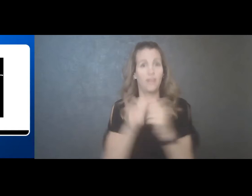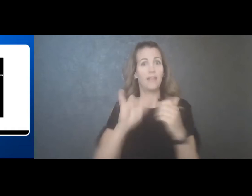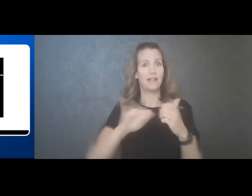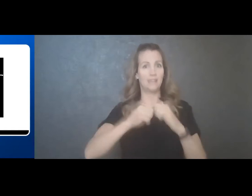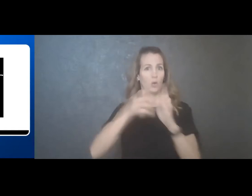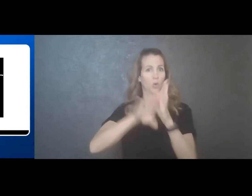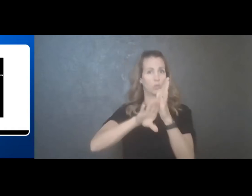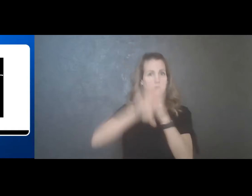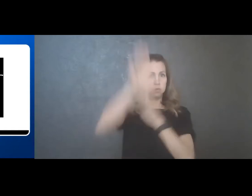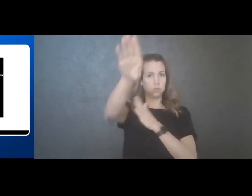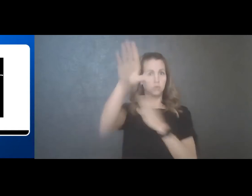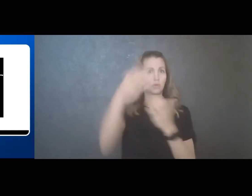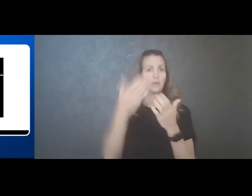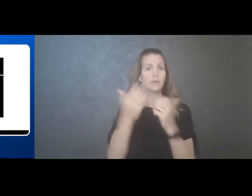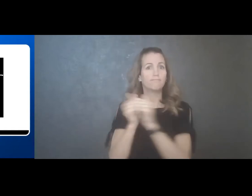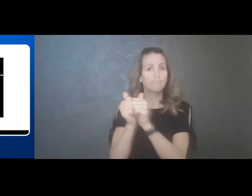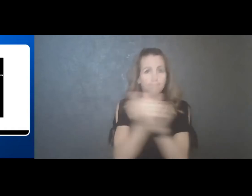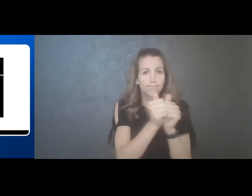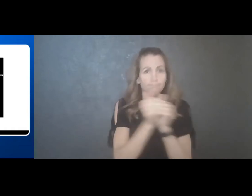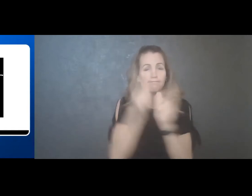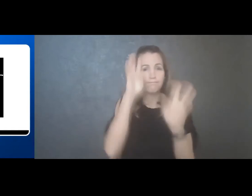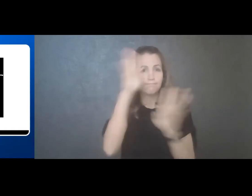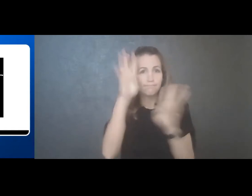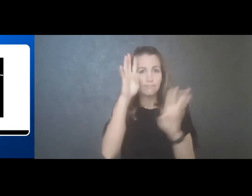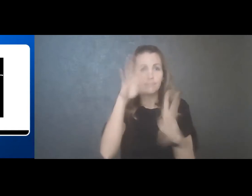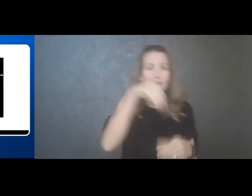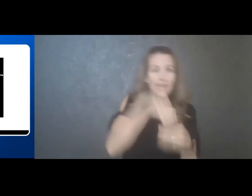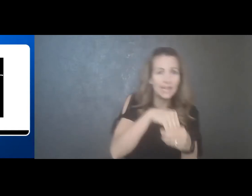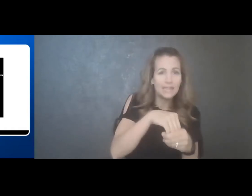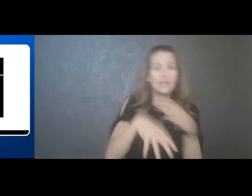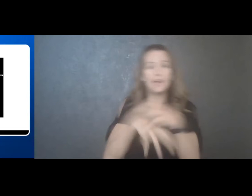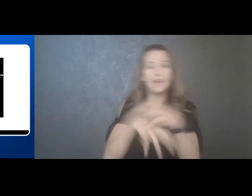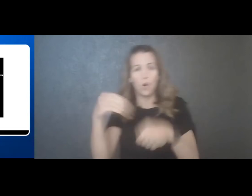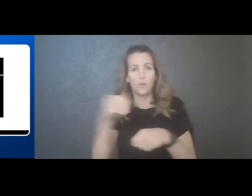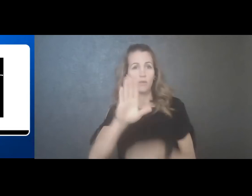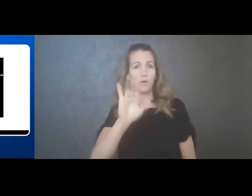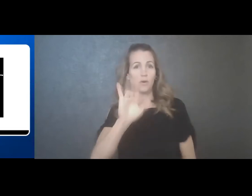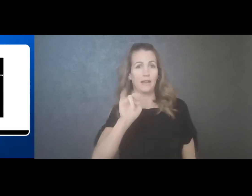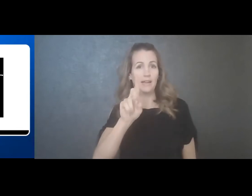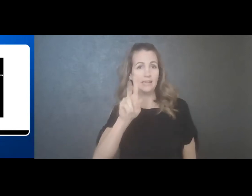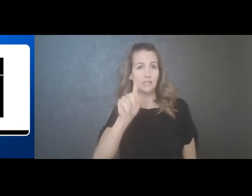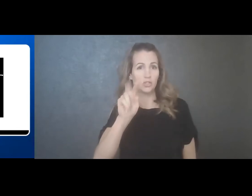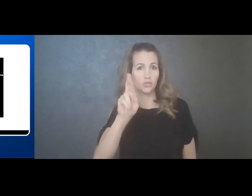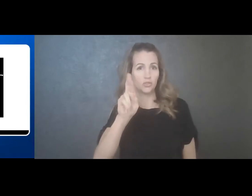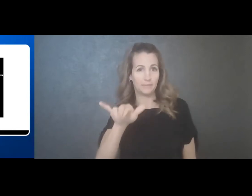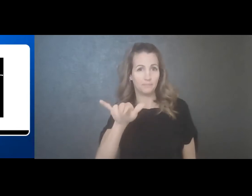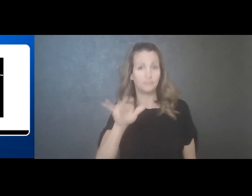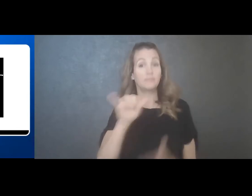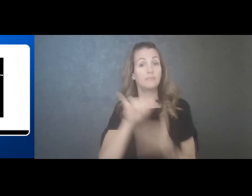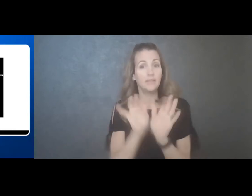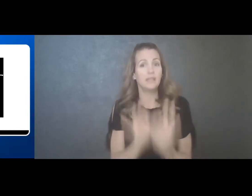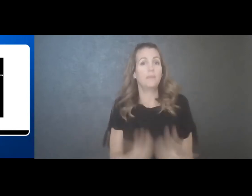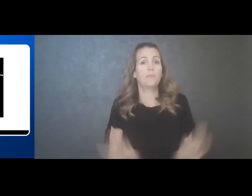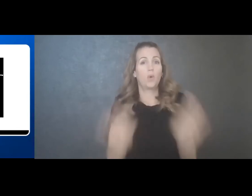others inside and outside of your industry really leads to innovation. And that is the importance of partnership. Having the